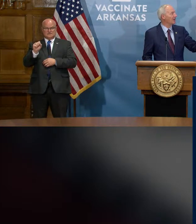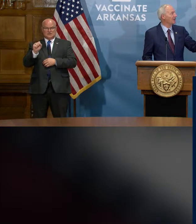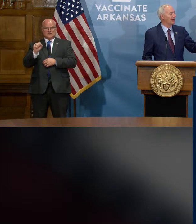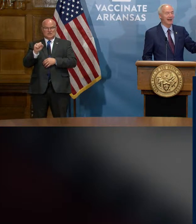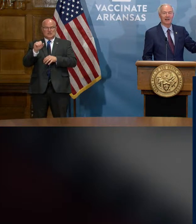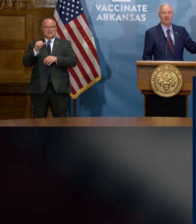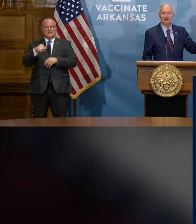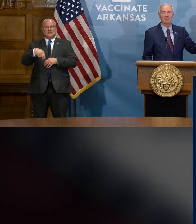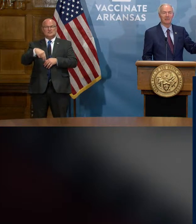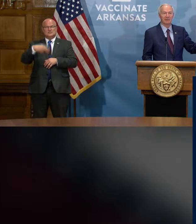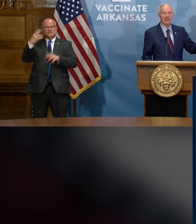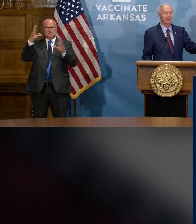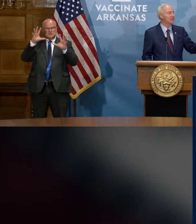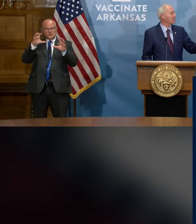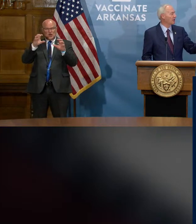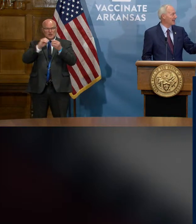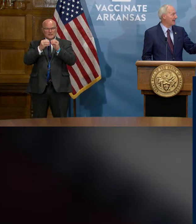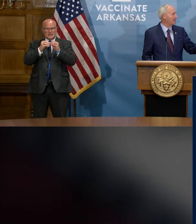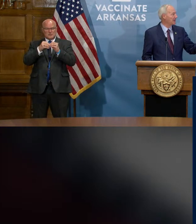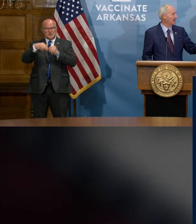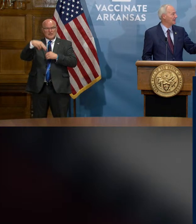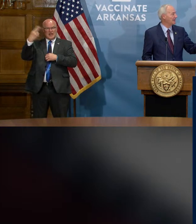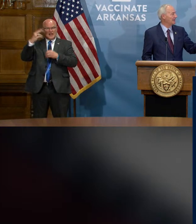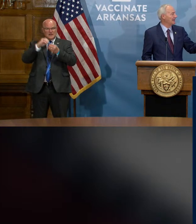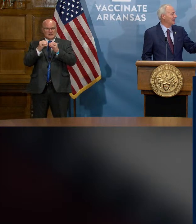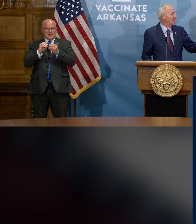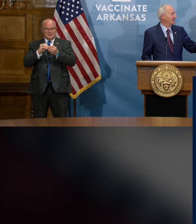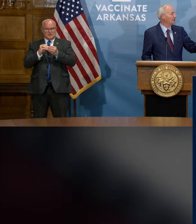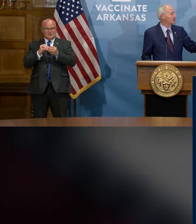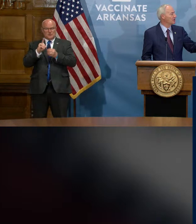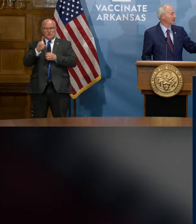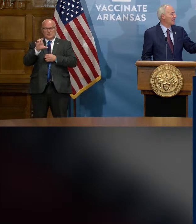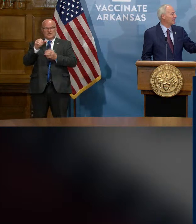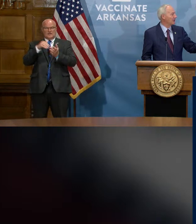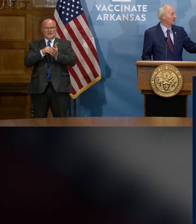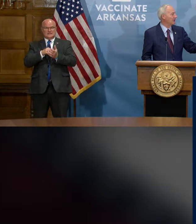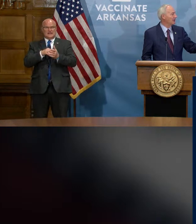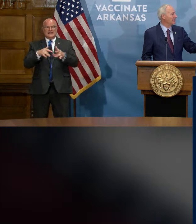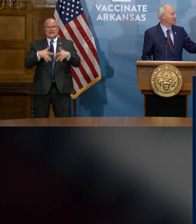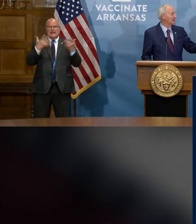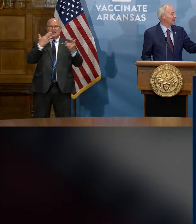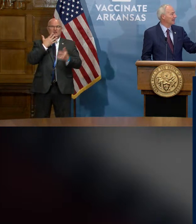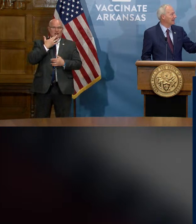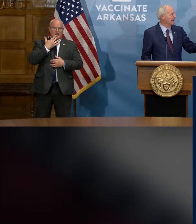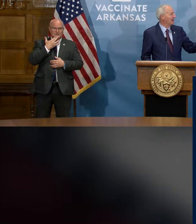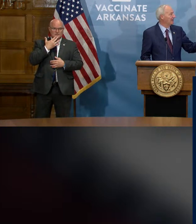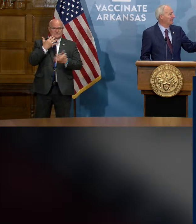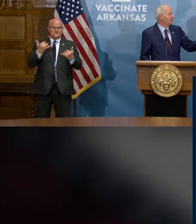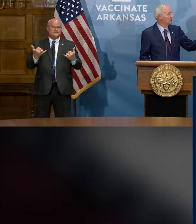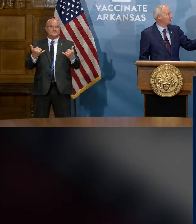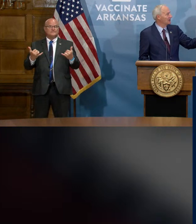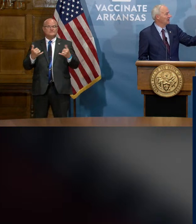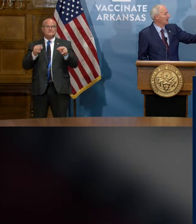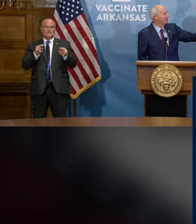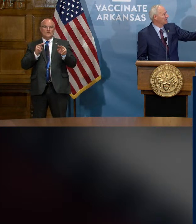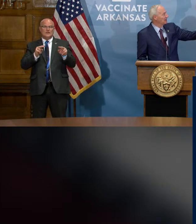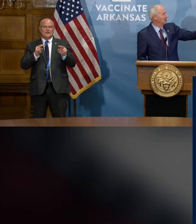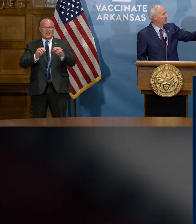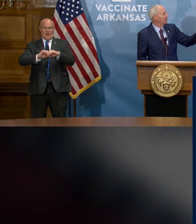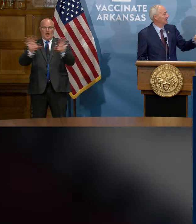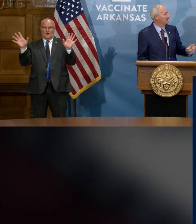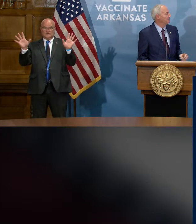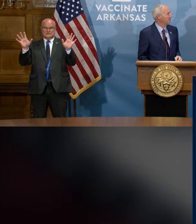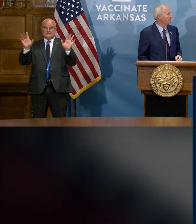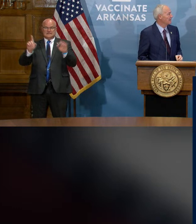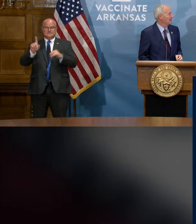the darker, the higher number of cases per capita versus the lighter colors. Now, if you can see,